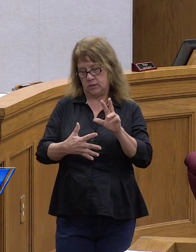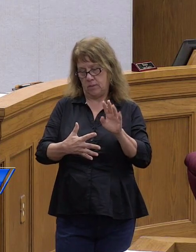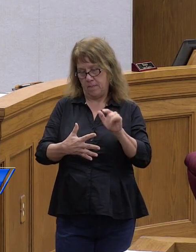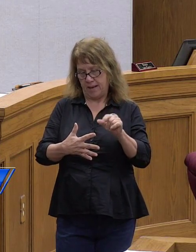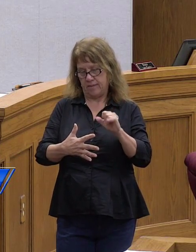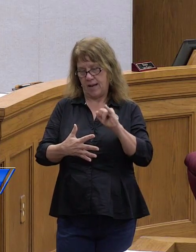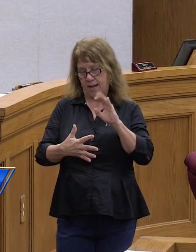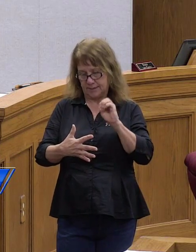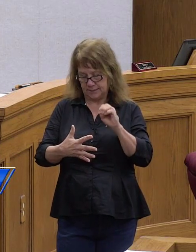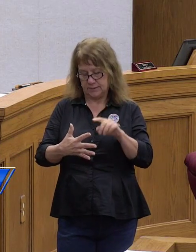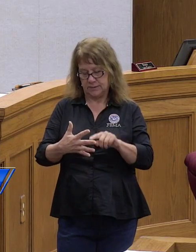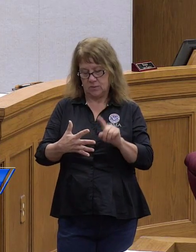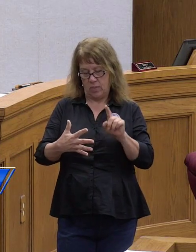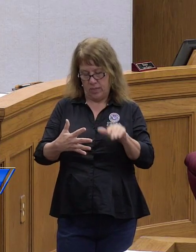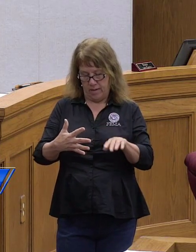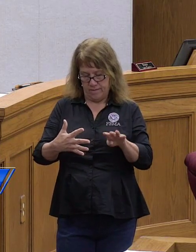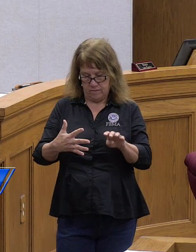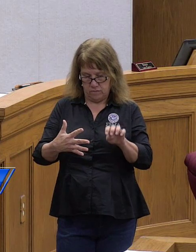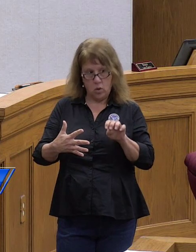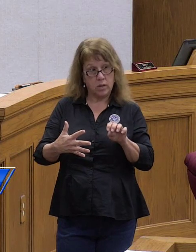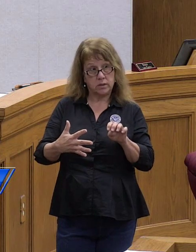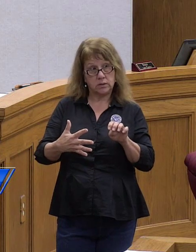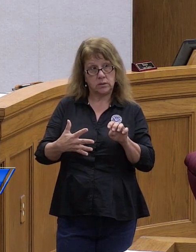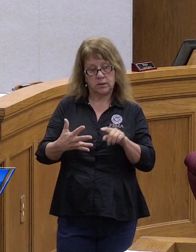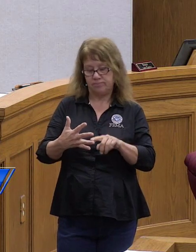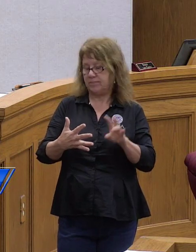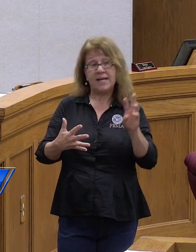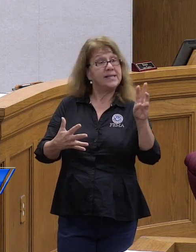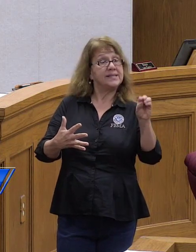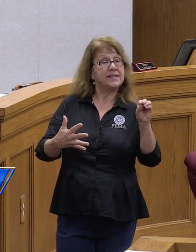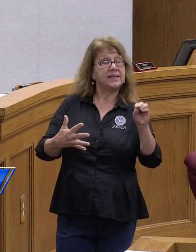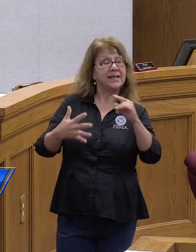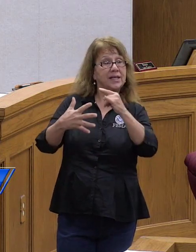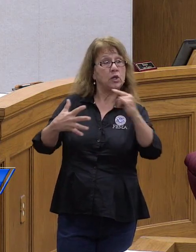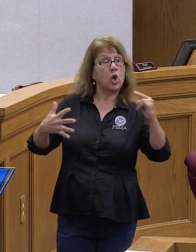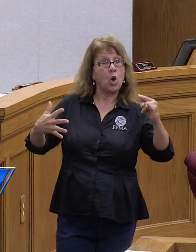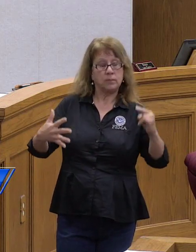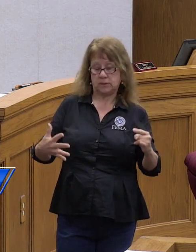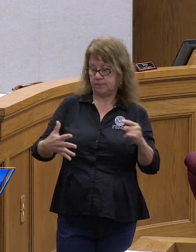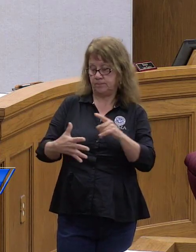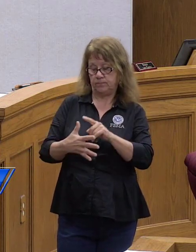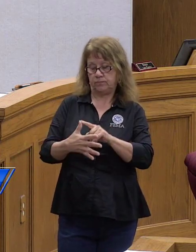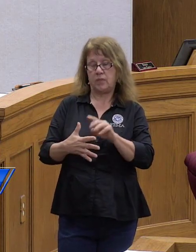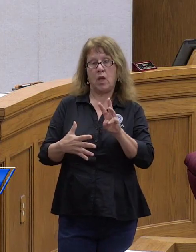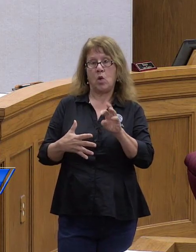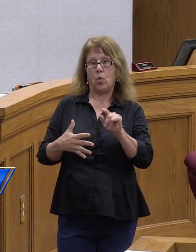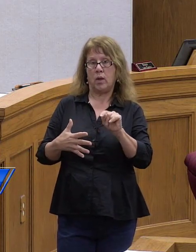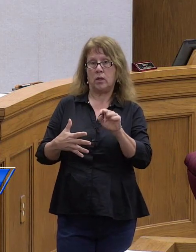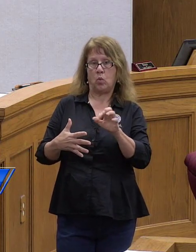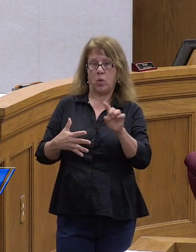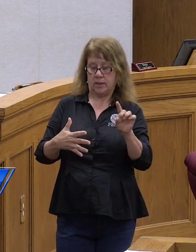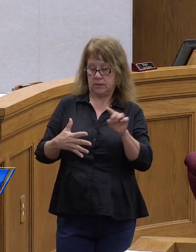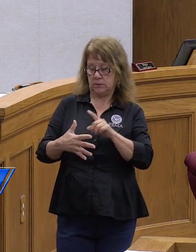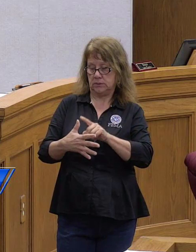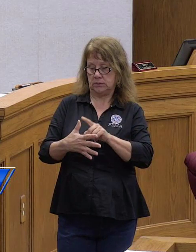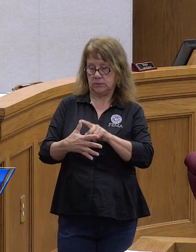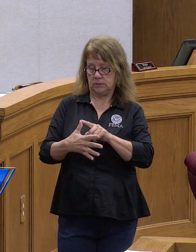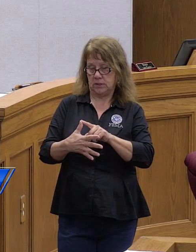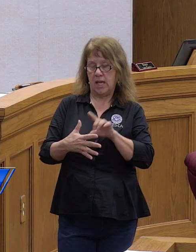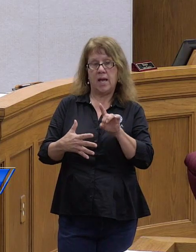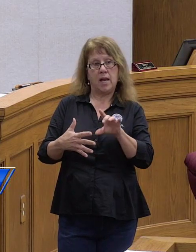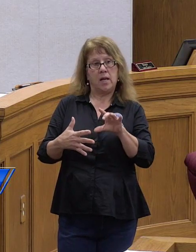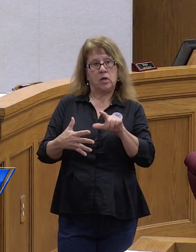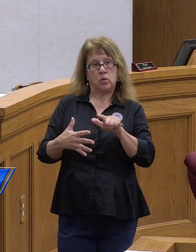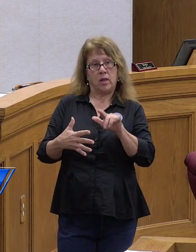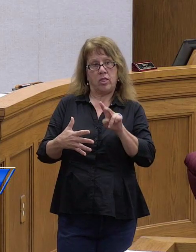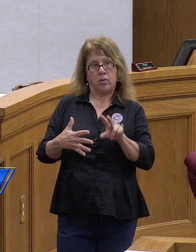1,104 bottles of water, 60 tarps. Westwood Elementary, 823 MREs,